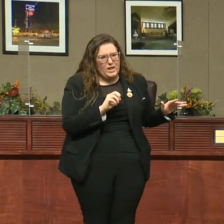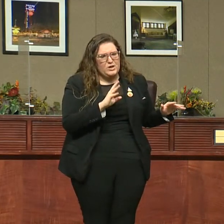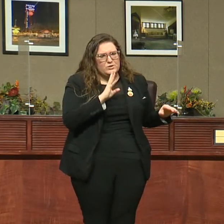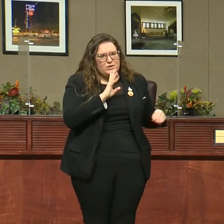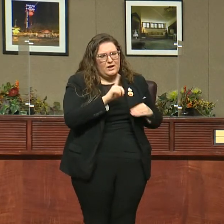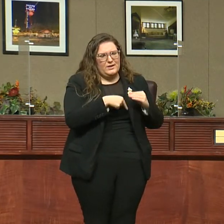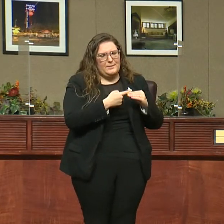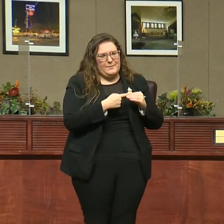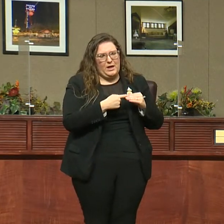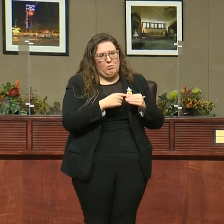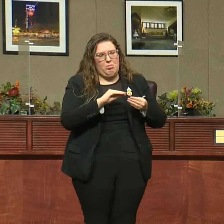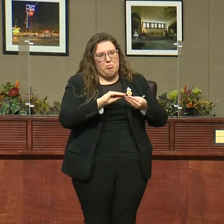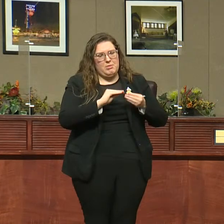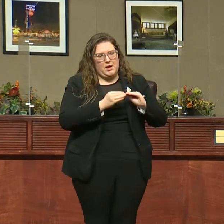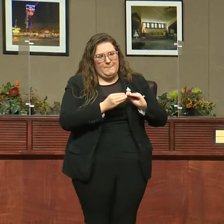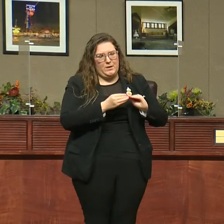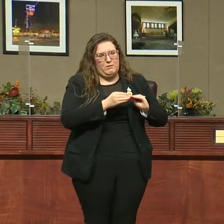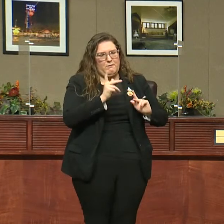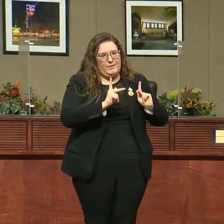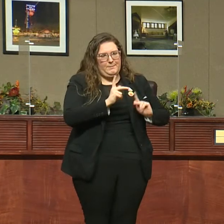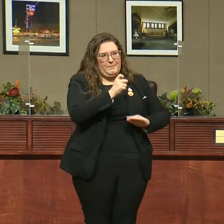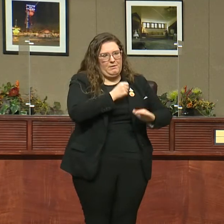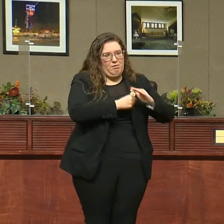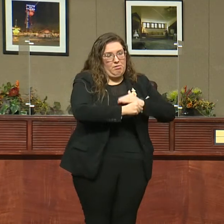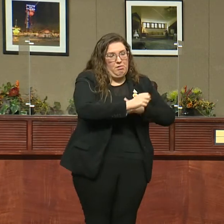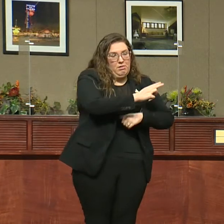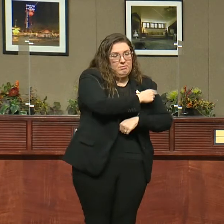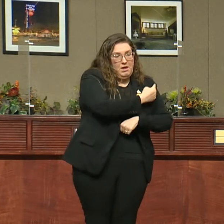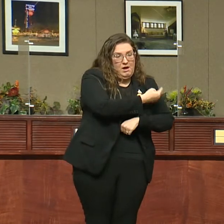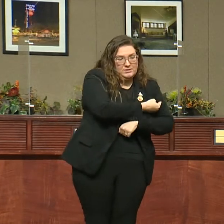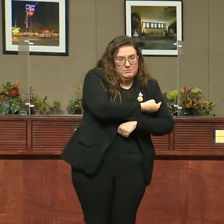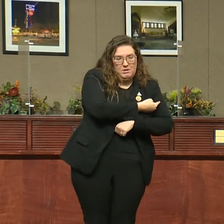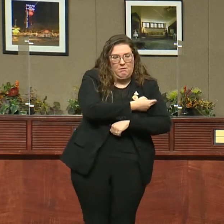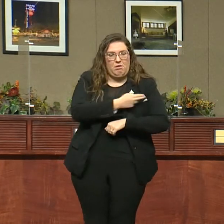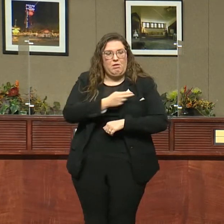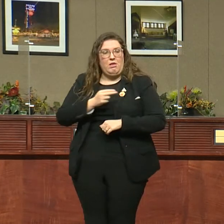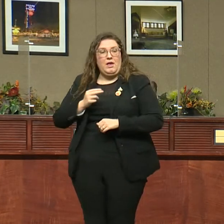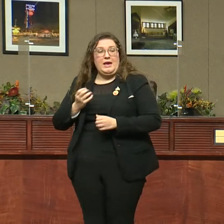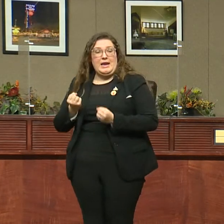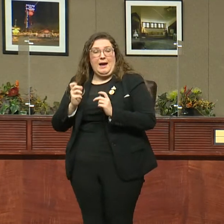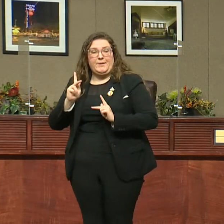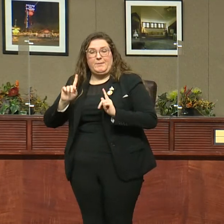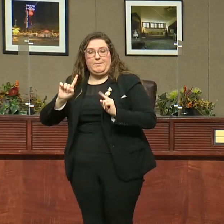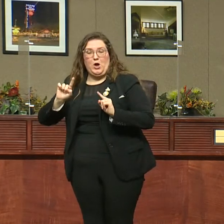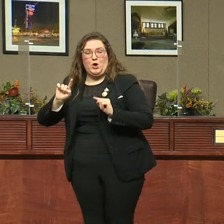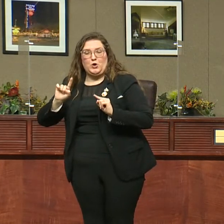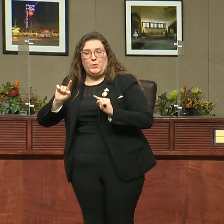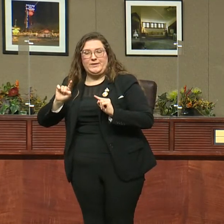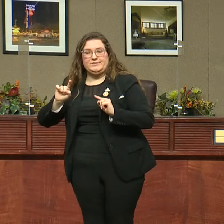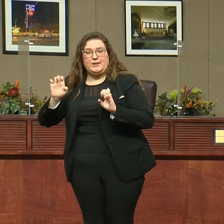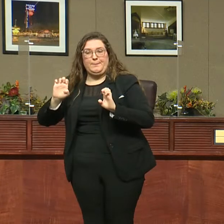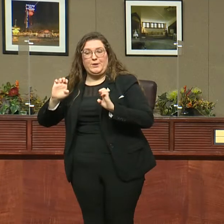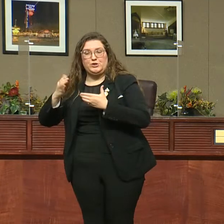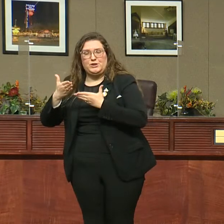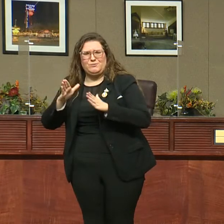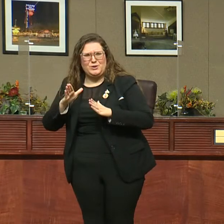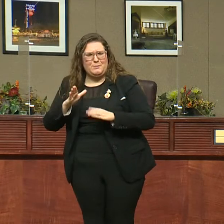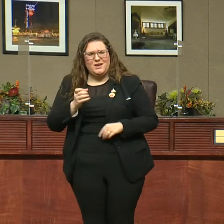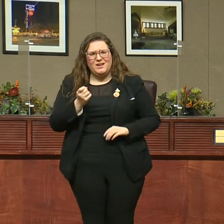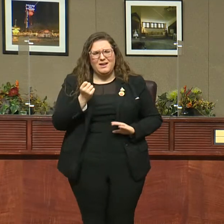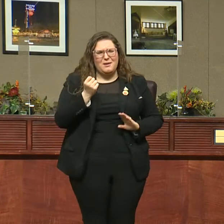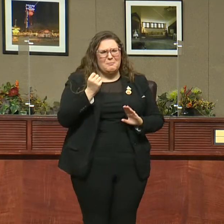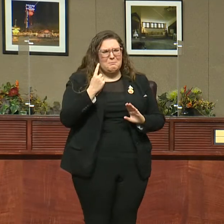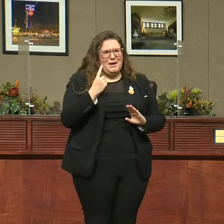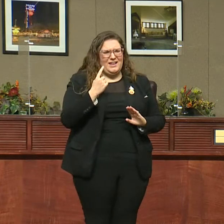hospitalizations and the ER visits are down, but the ICU visits are up and deaths are up, does that tell you that we've sort of reached